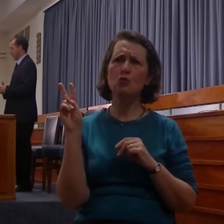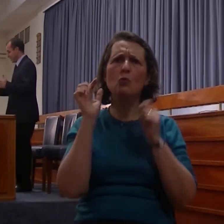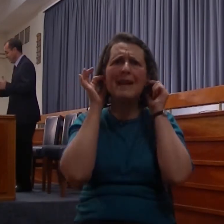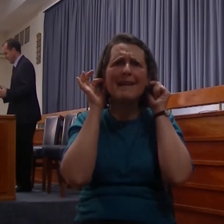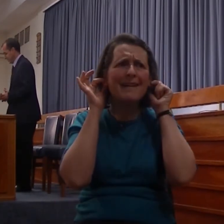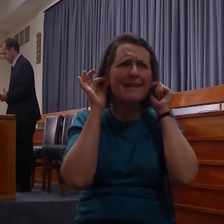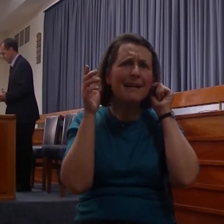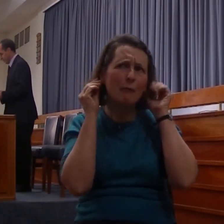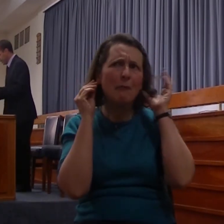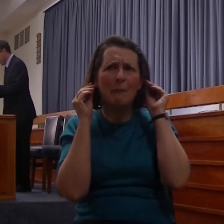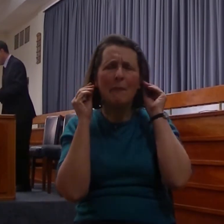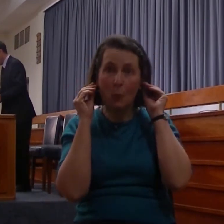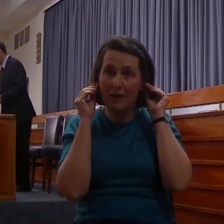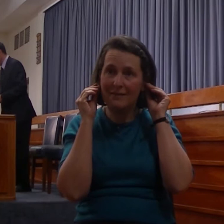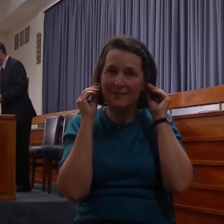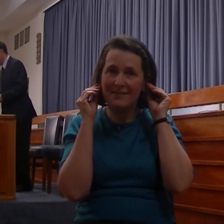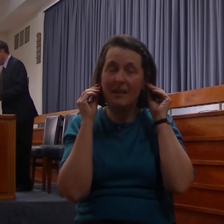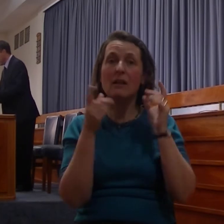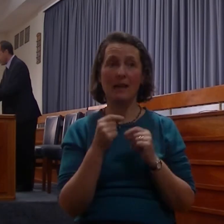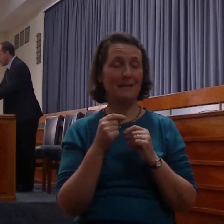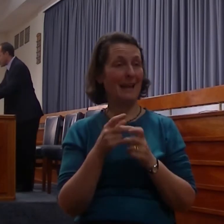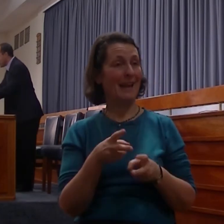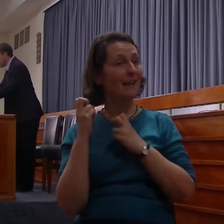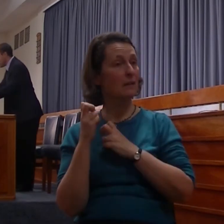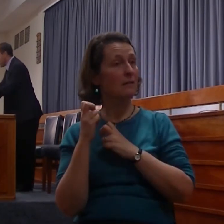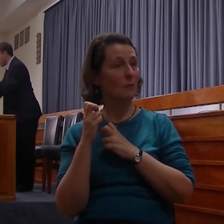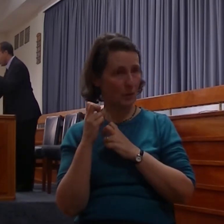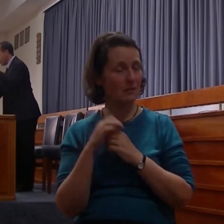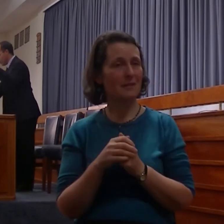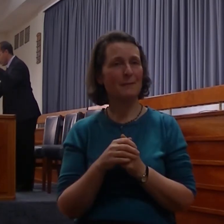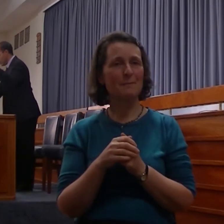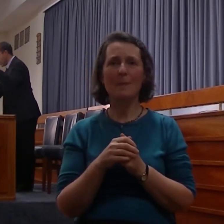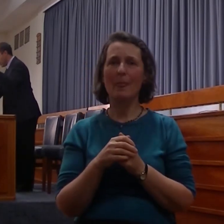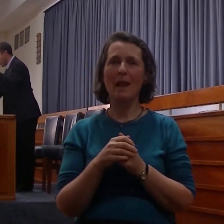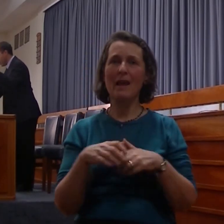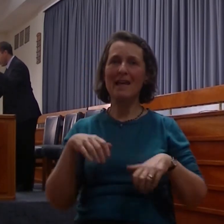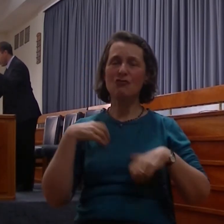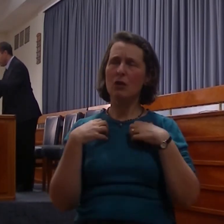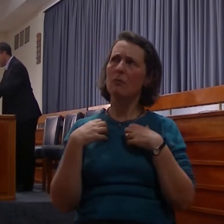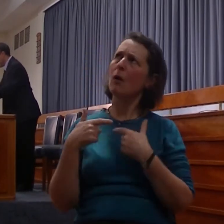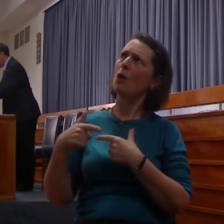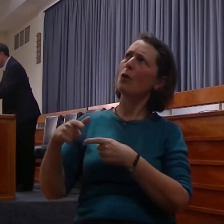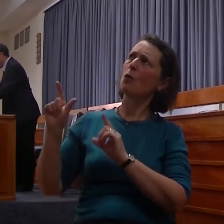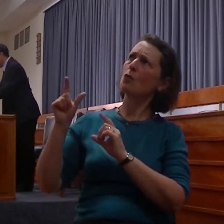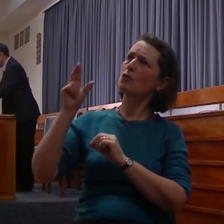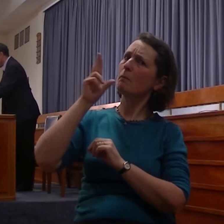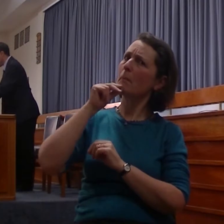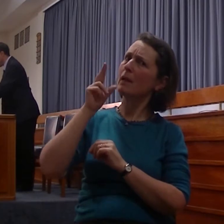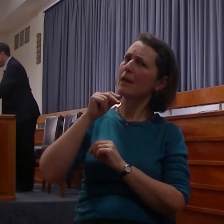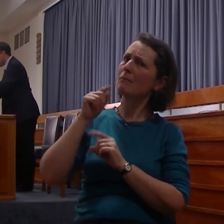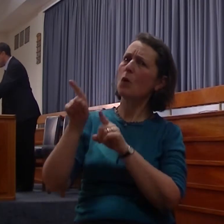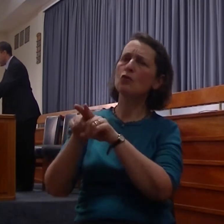We all have not just one, but two. So we can hear. We can hear. We can hear what he